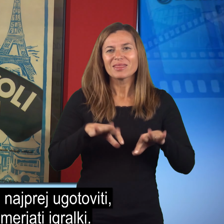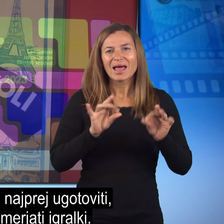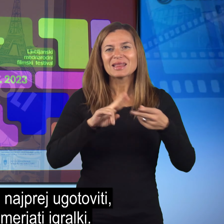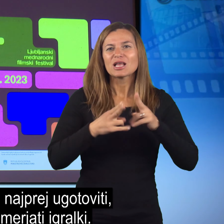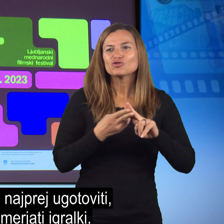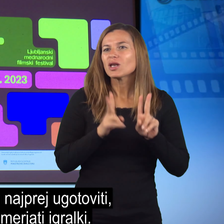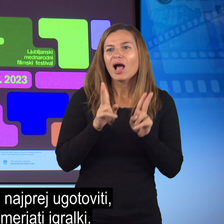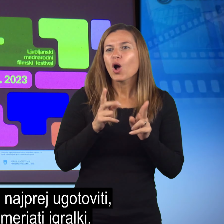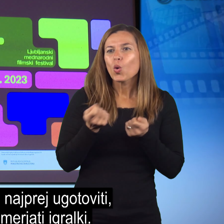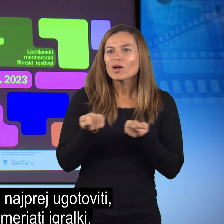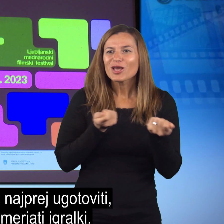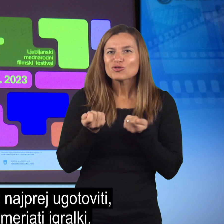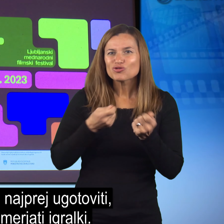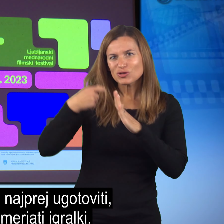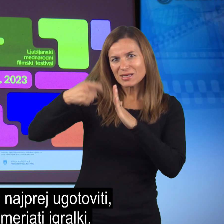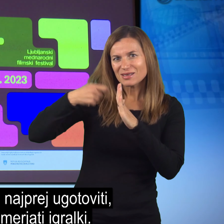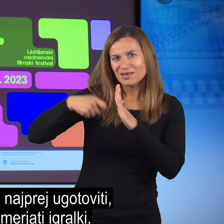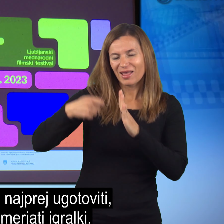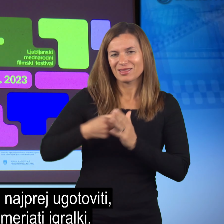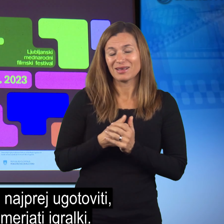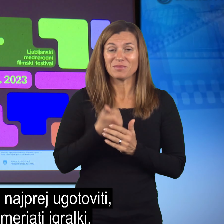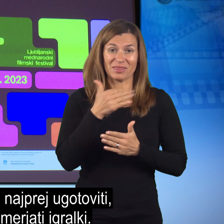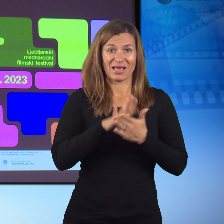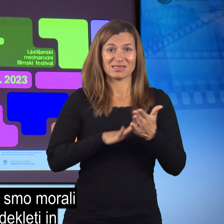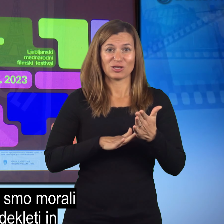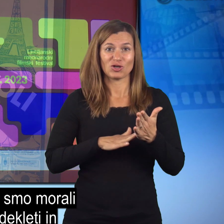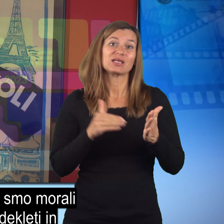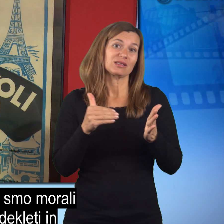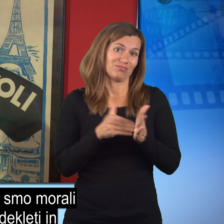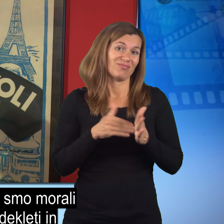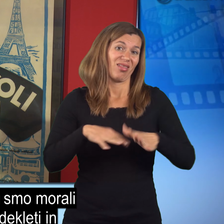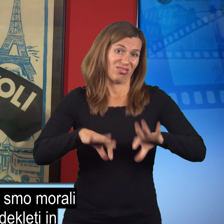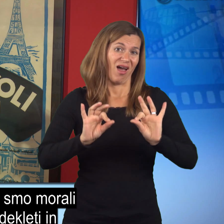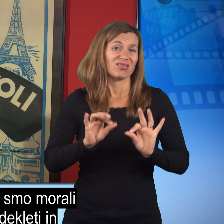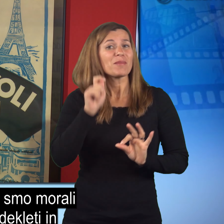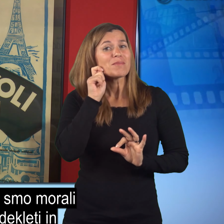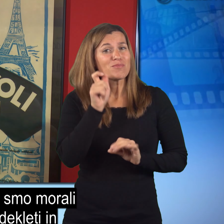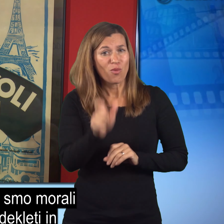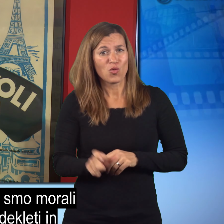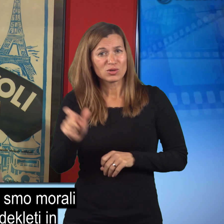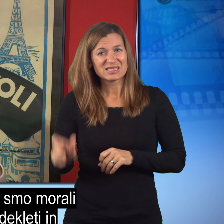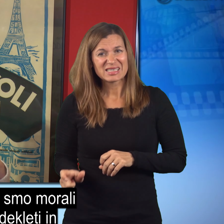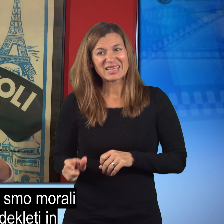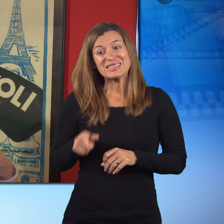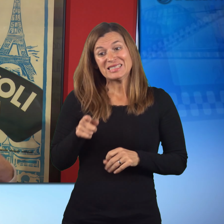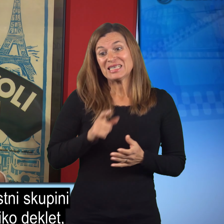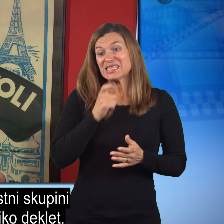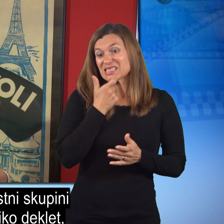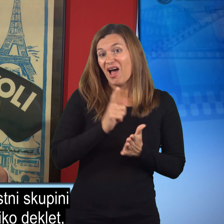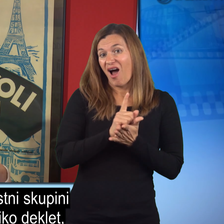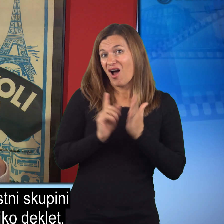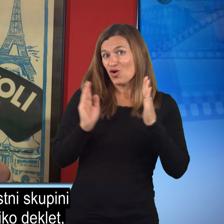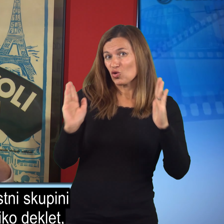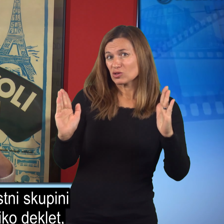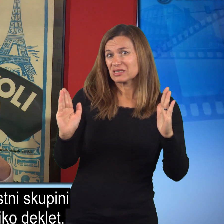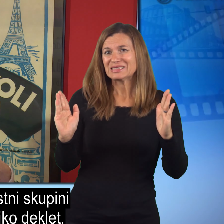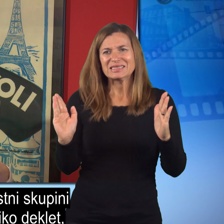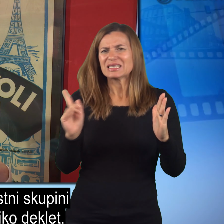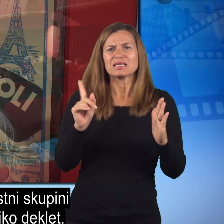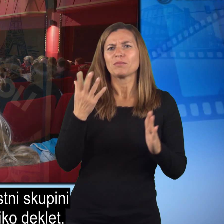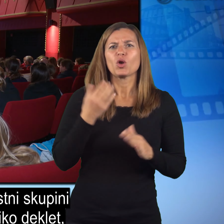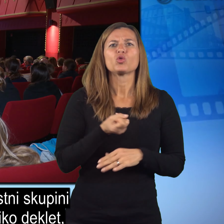find out how to direct them. So at first we had to find the girls, and in that age there weren't